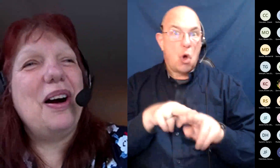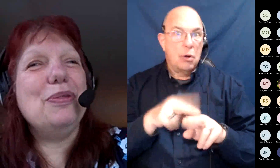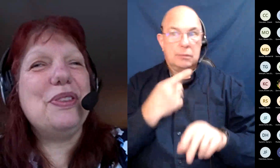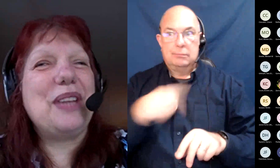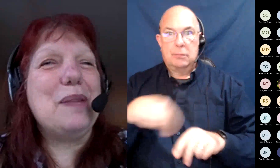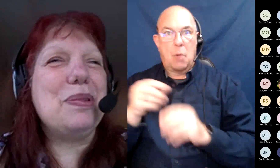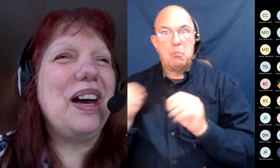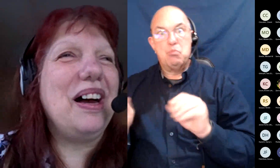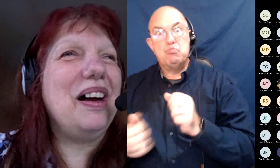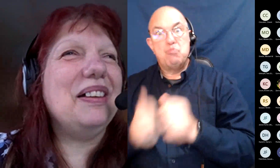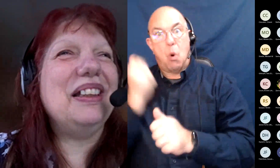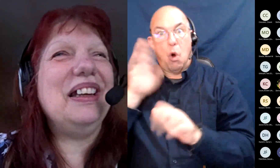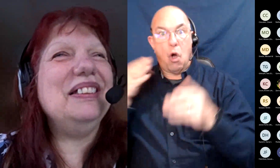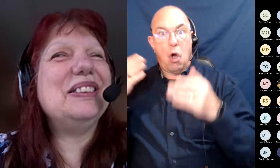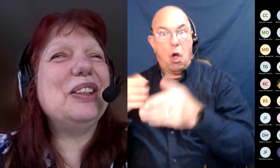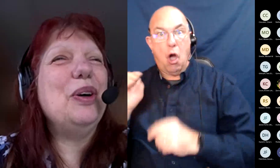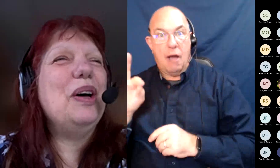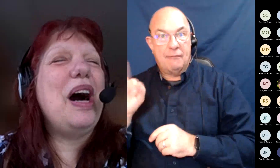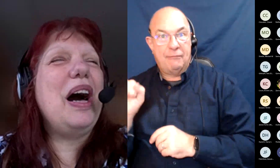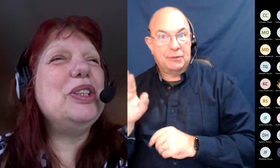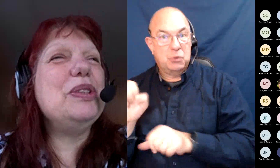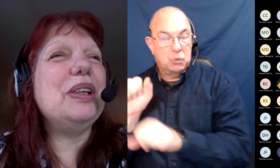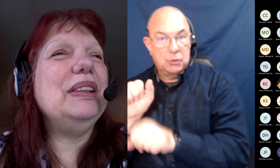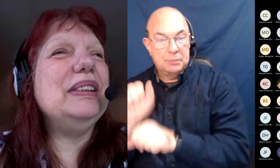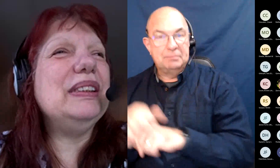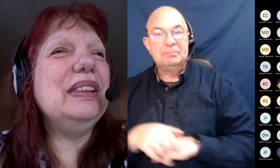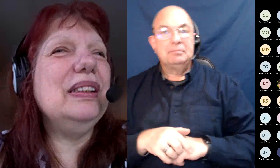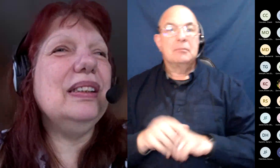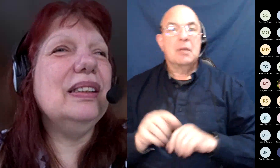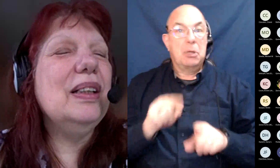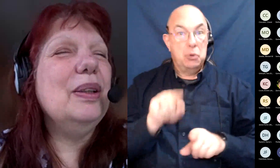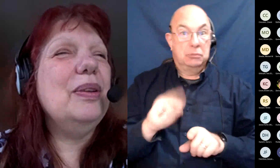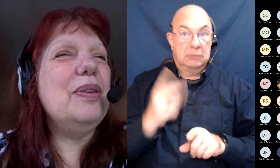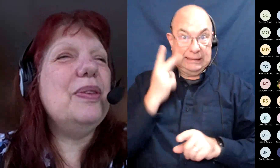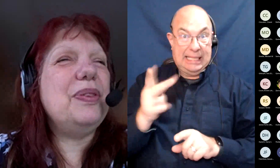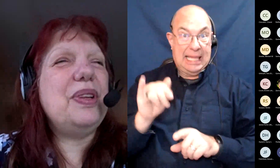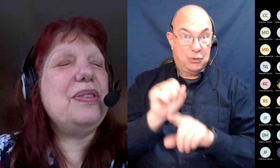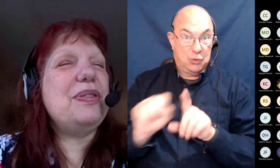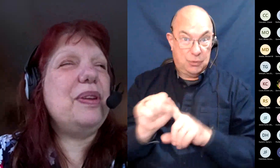such office types. And so, as you can see,